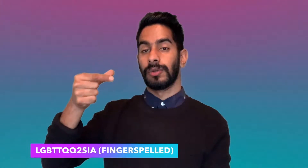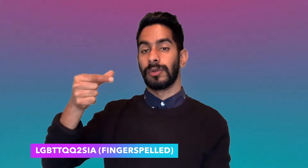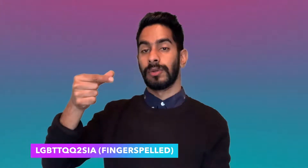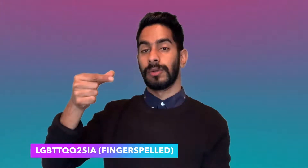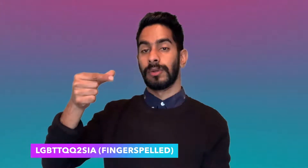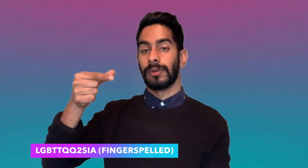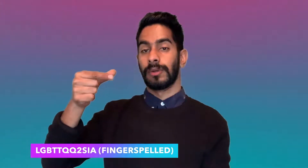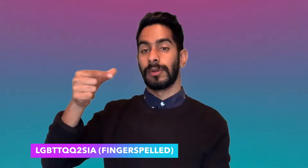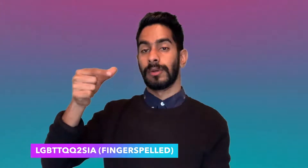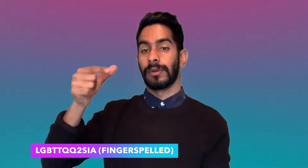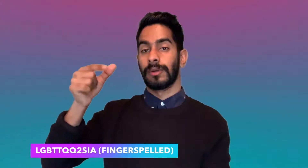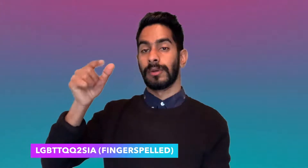G